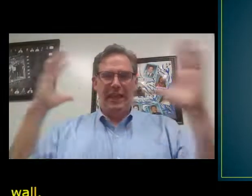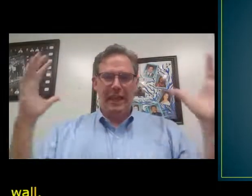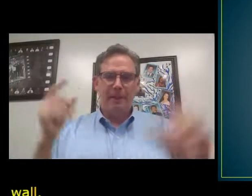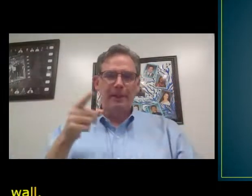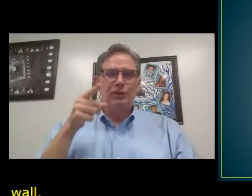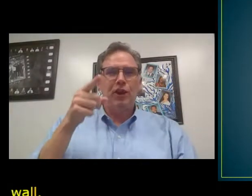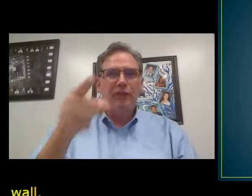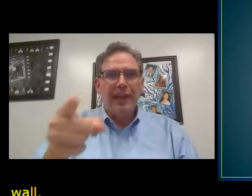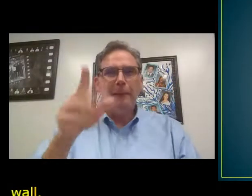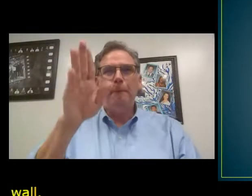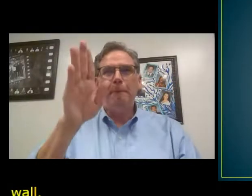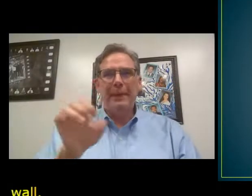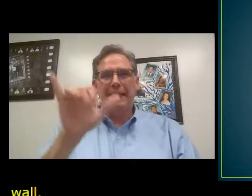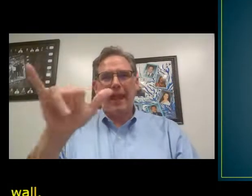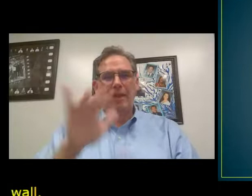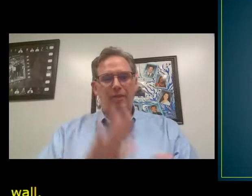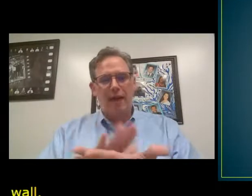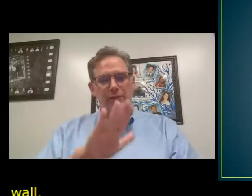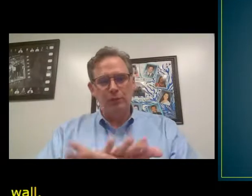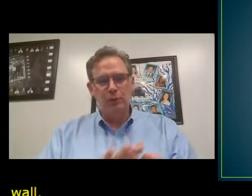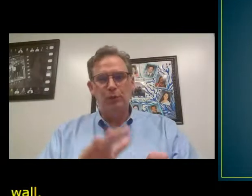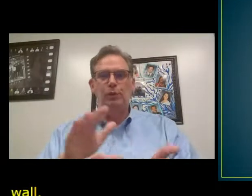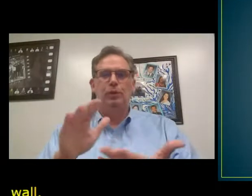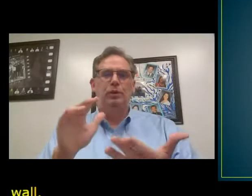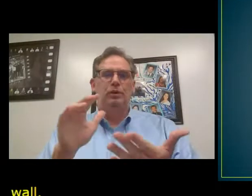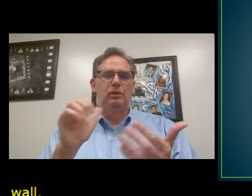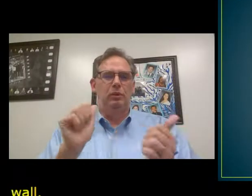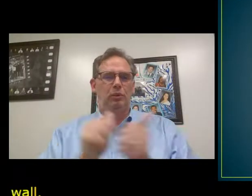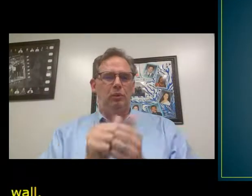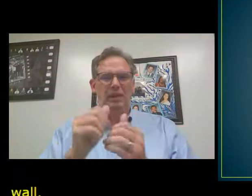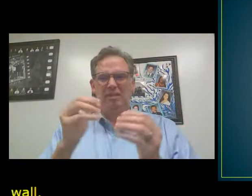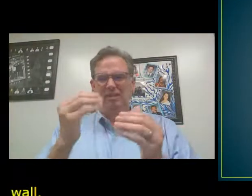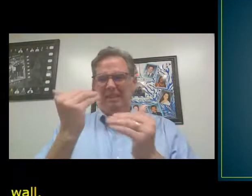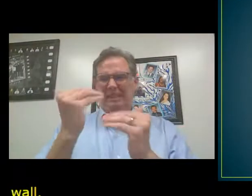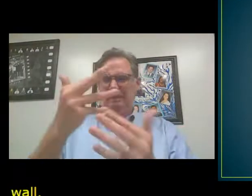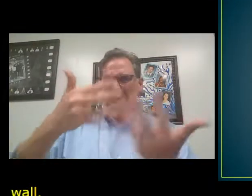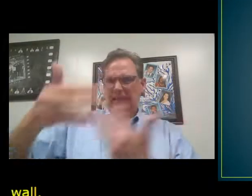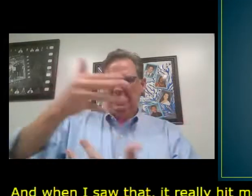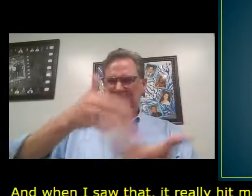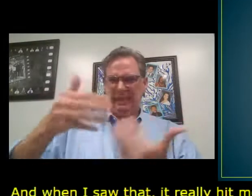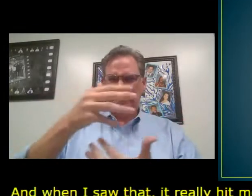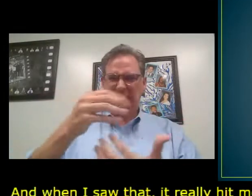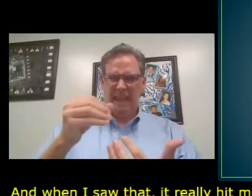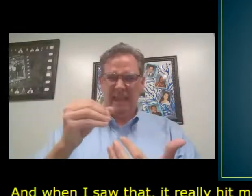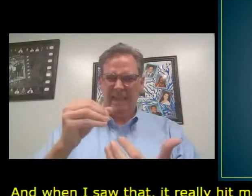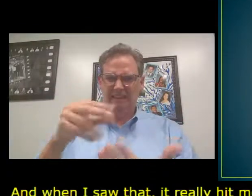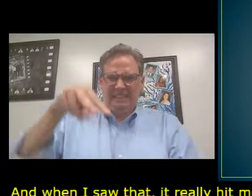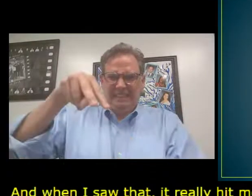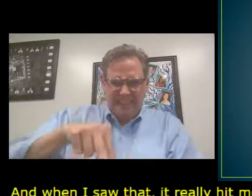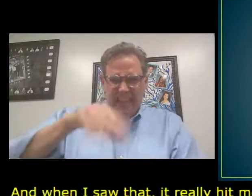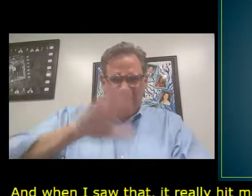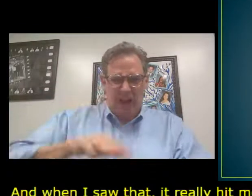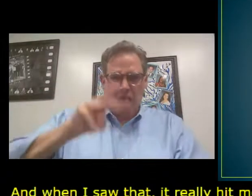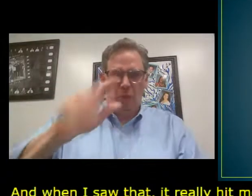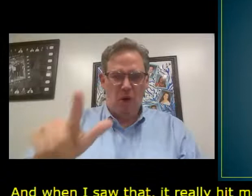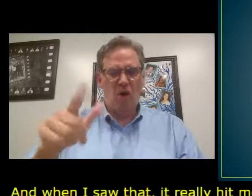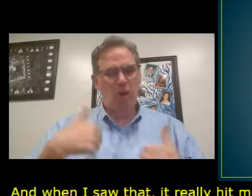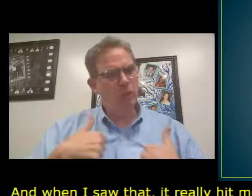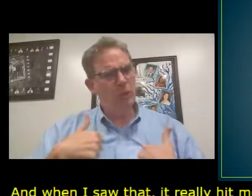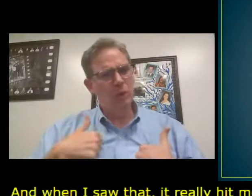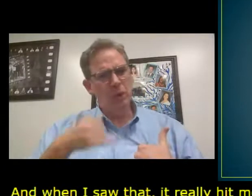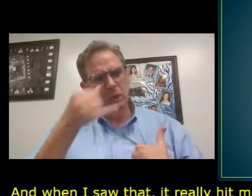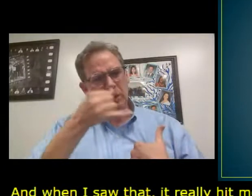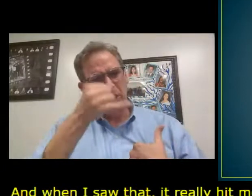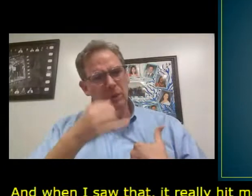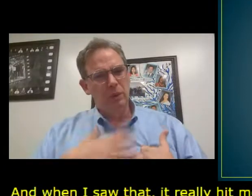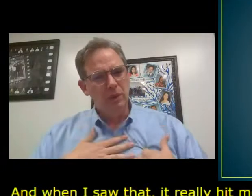but to just watch that and see him be at that school